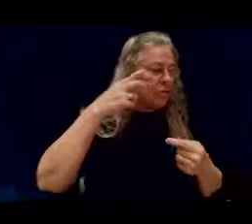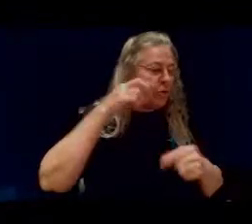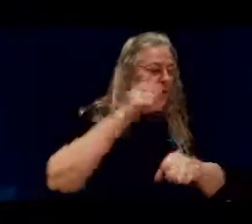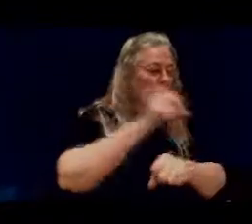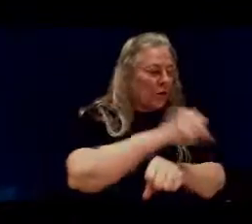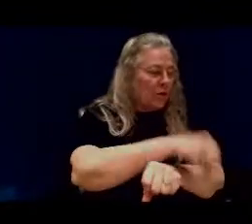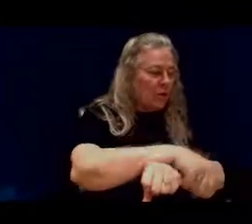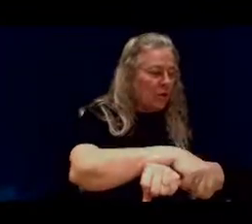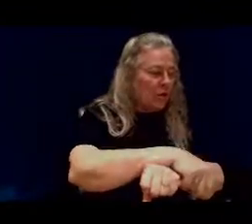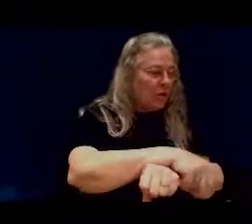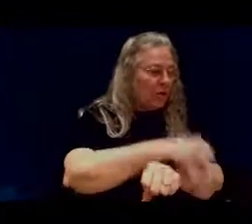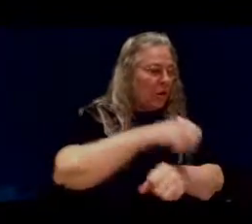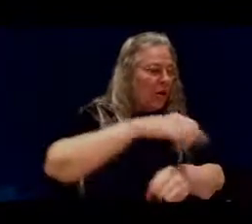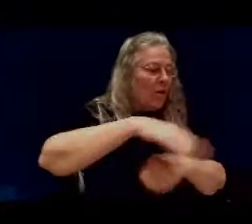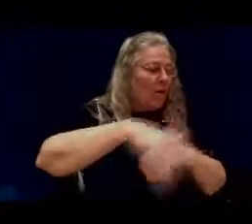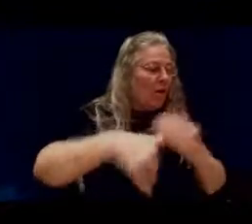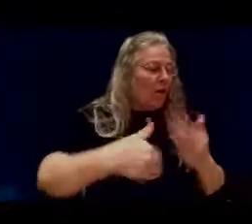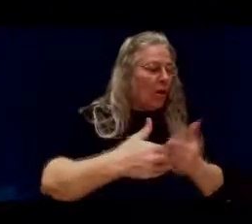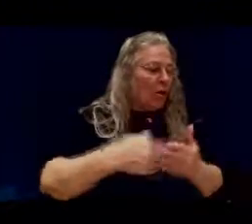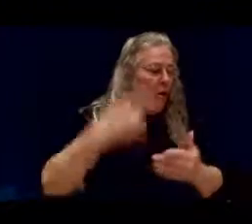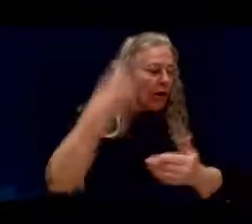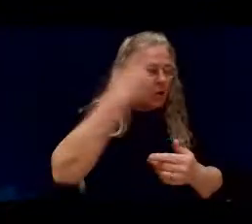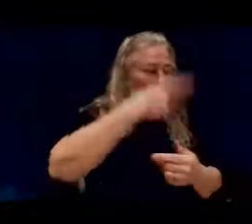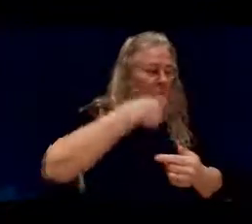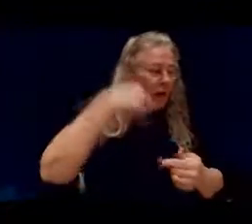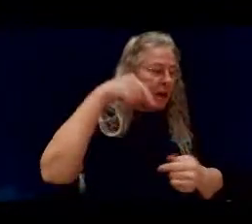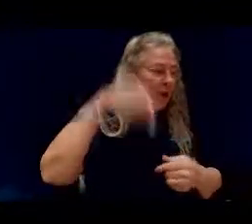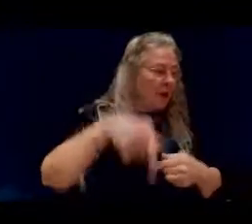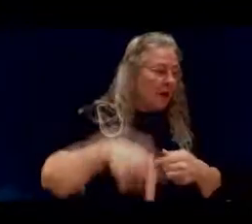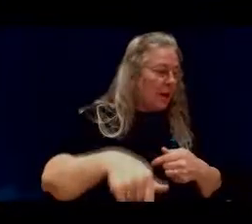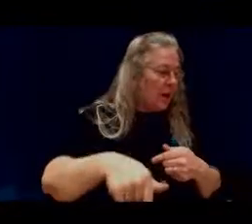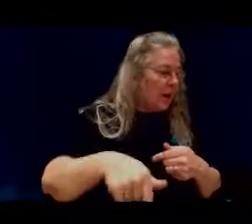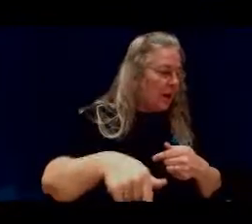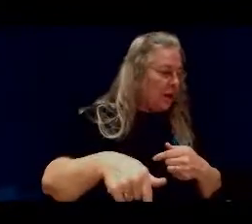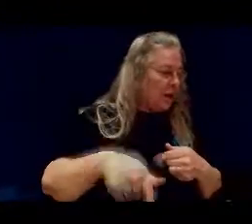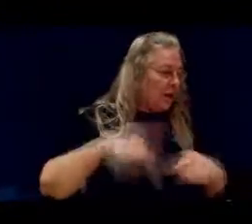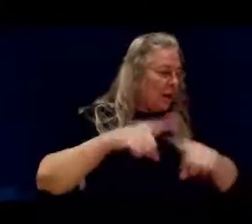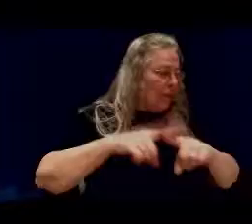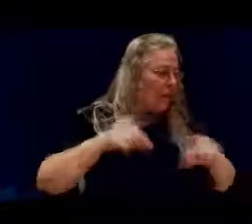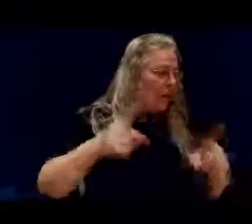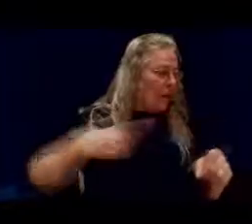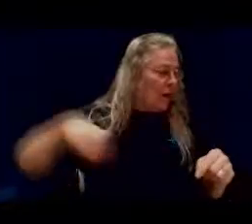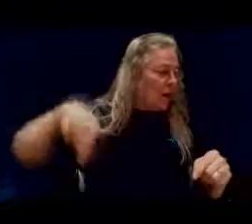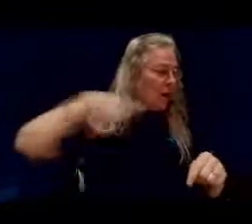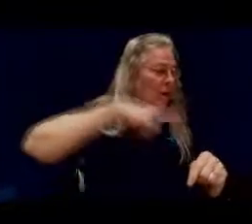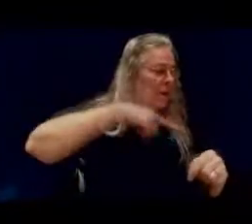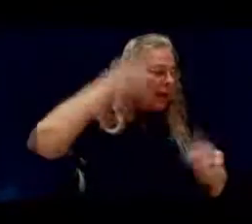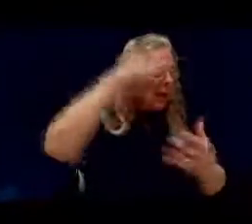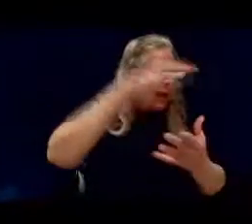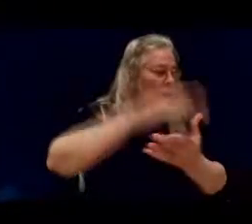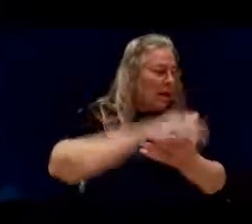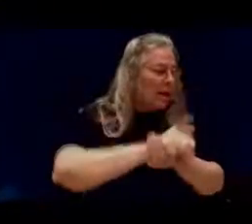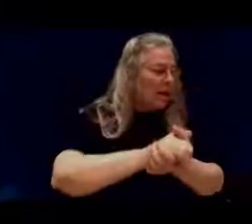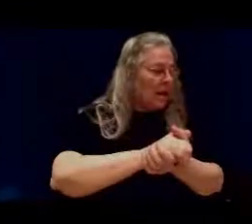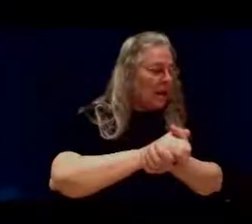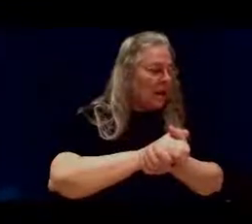to earth all prostrate bend. But we